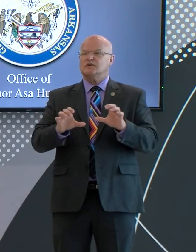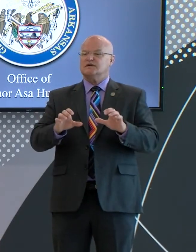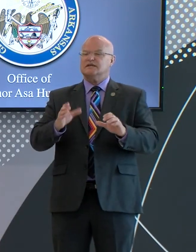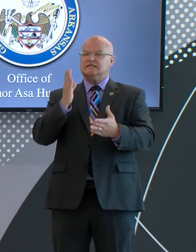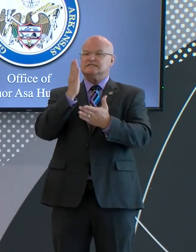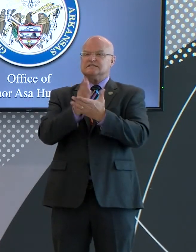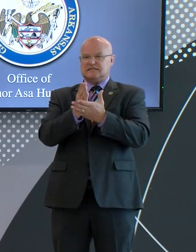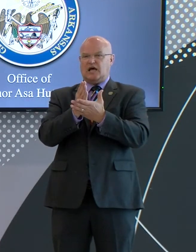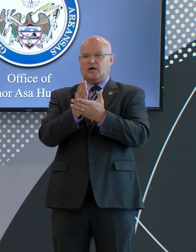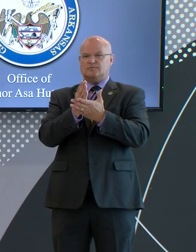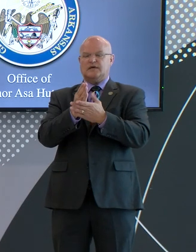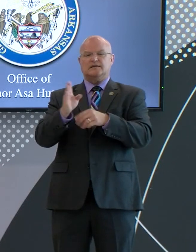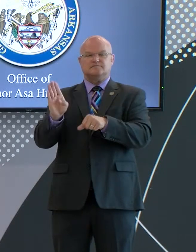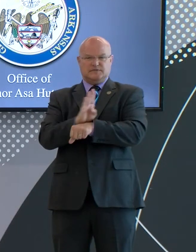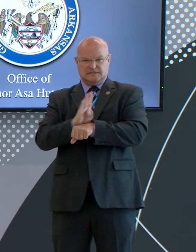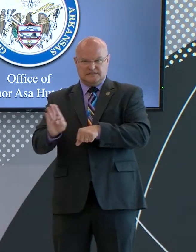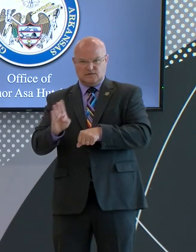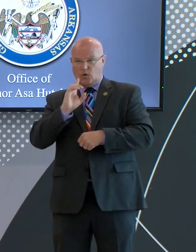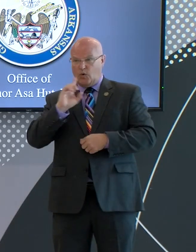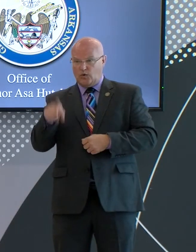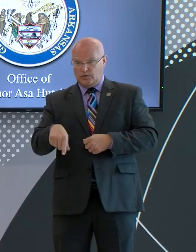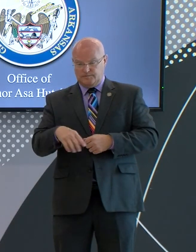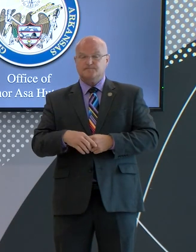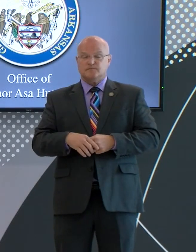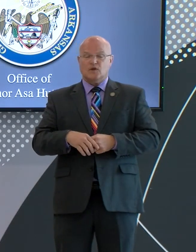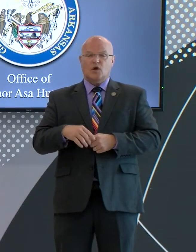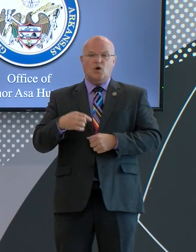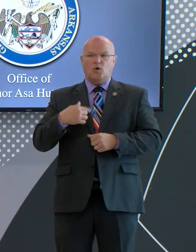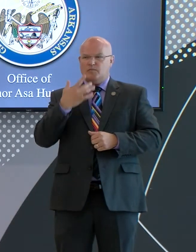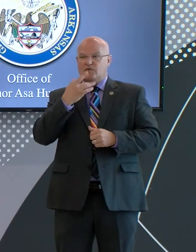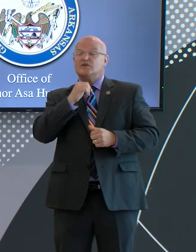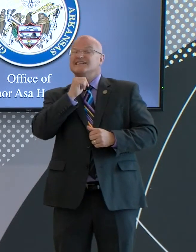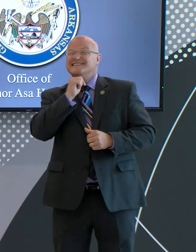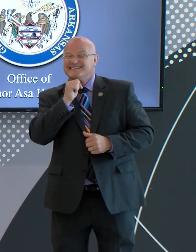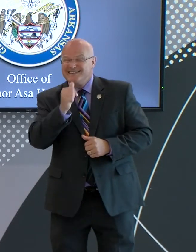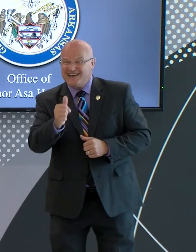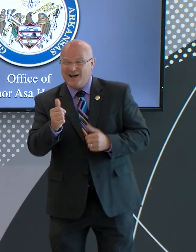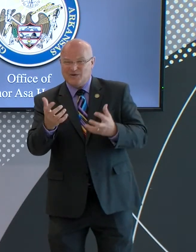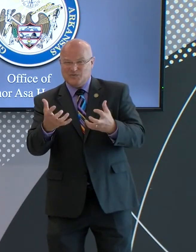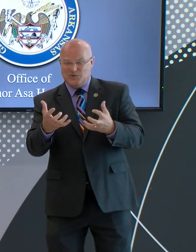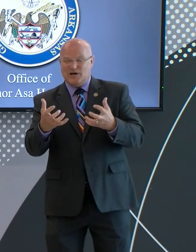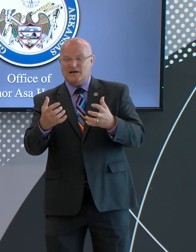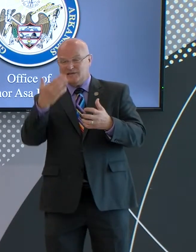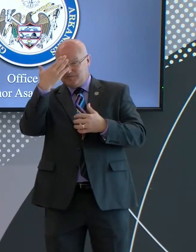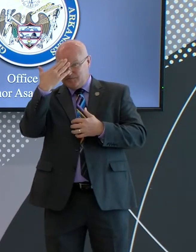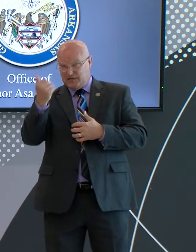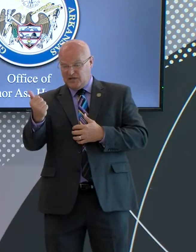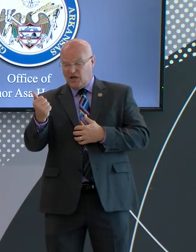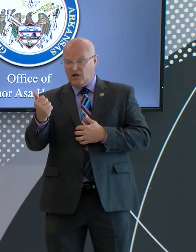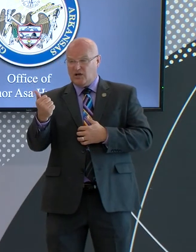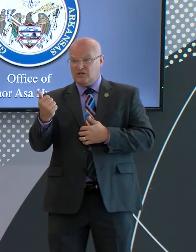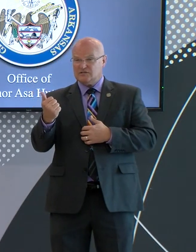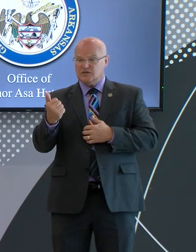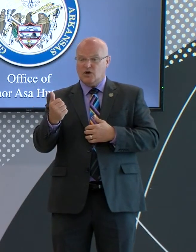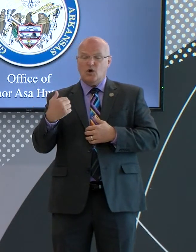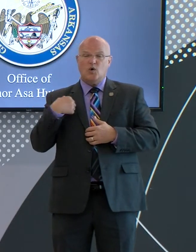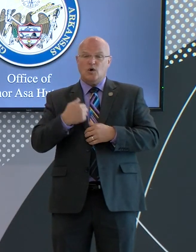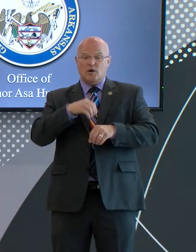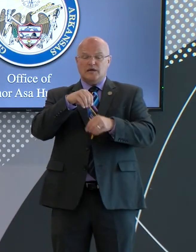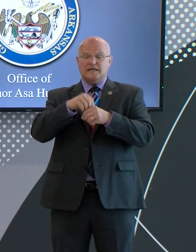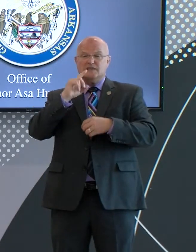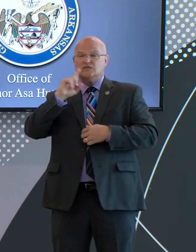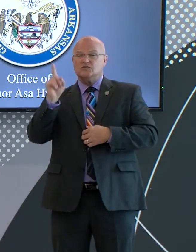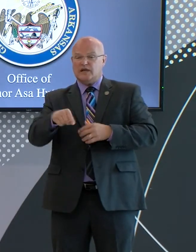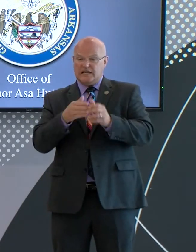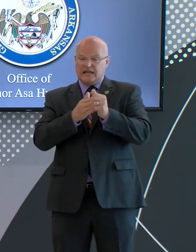and desist order. But again, these are things that we prefer not to have to do because what we're putting in our directives